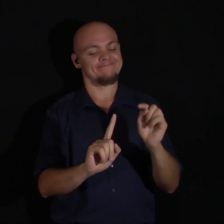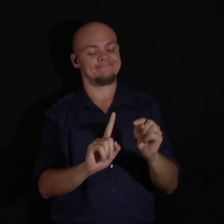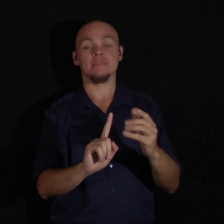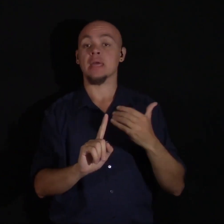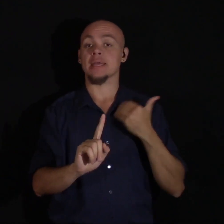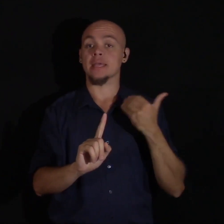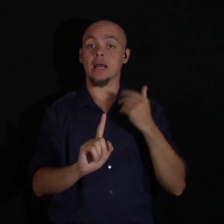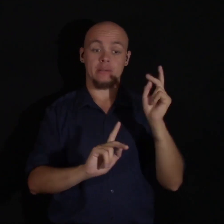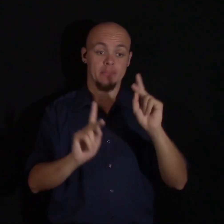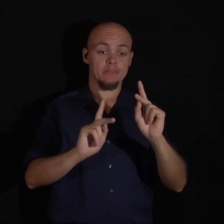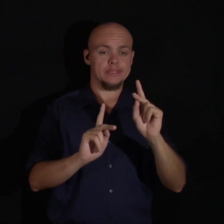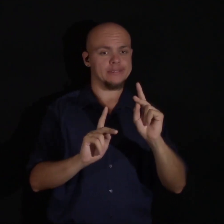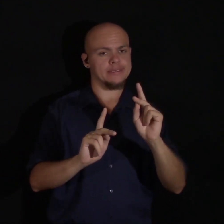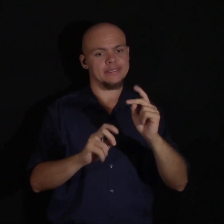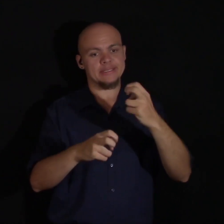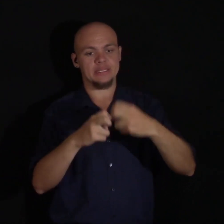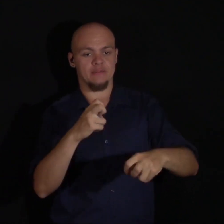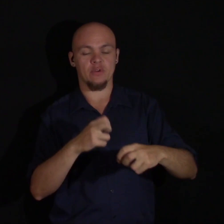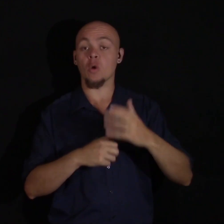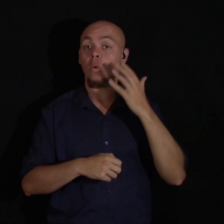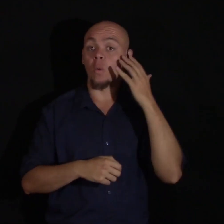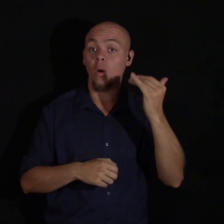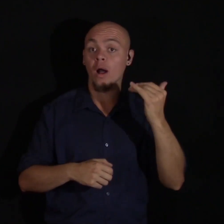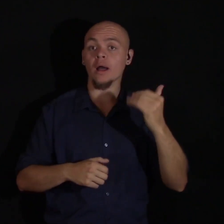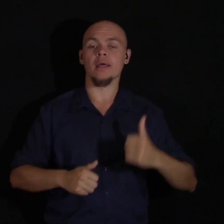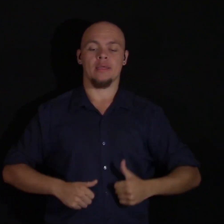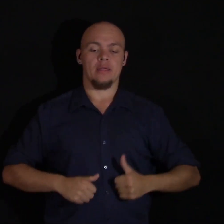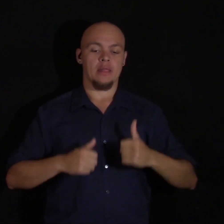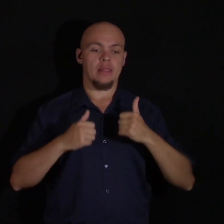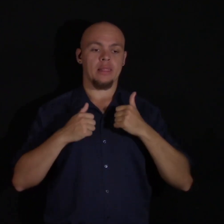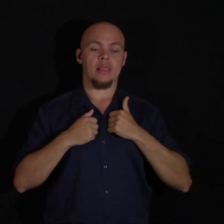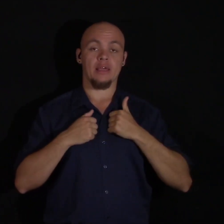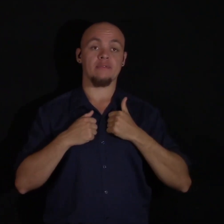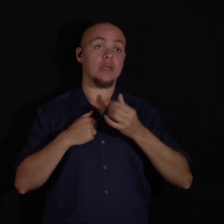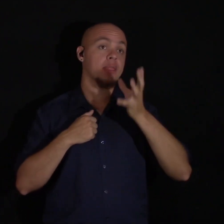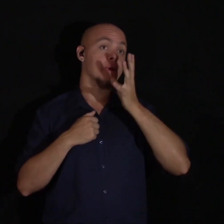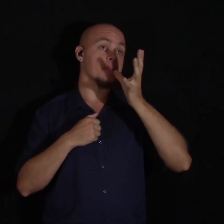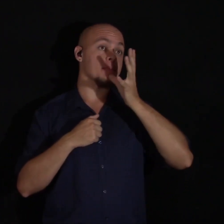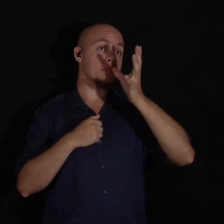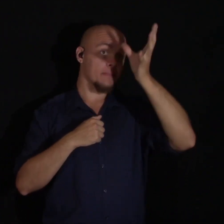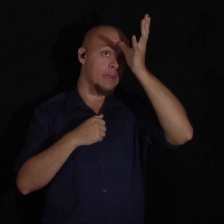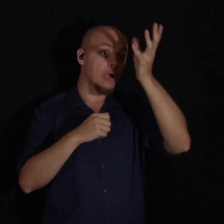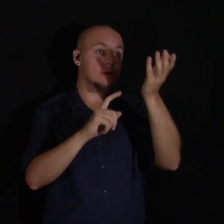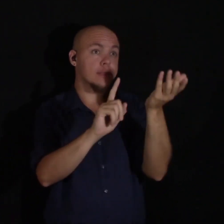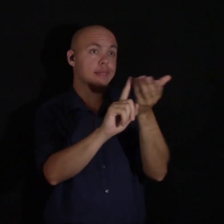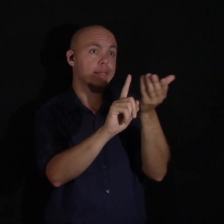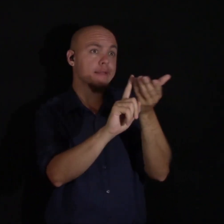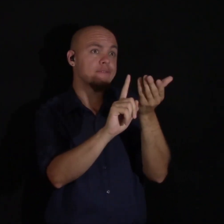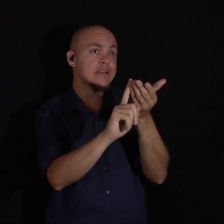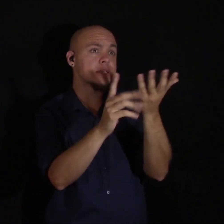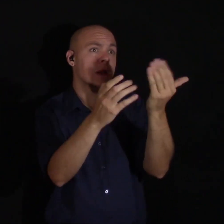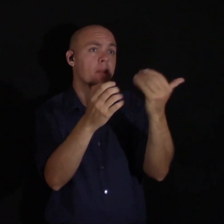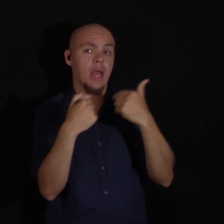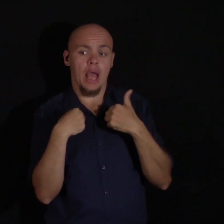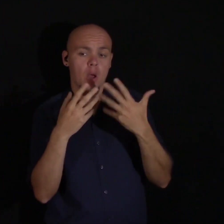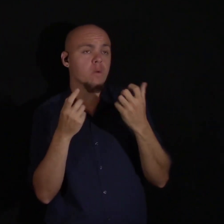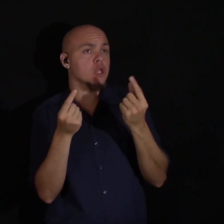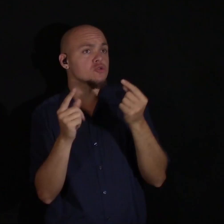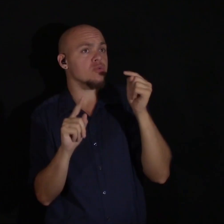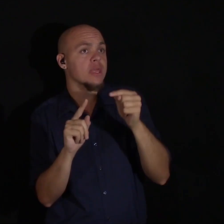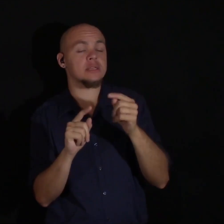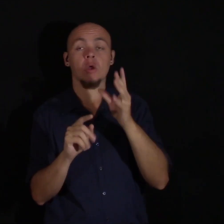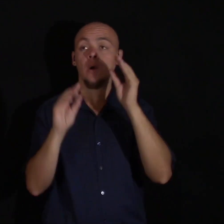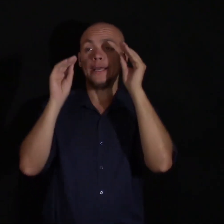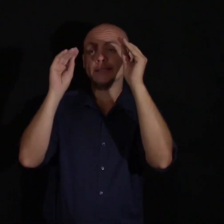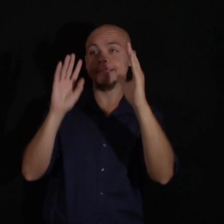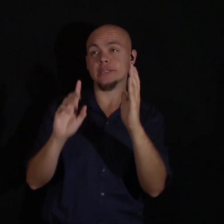young people because they have spent their entire lives coercing their parents to do what they want them to do, coercing their